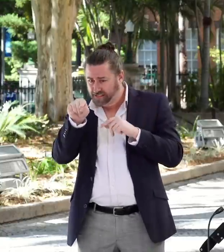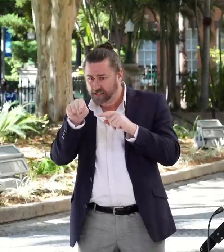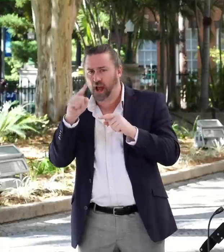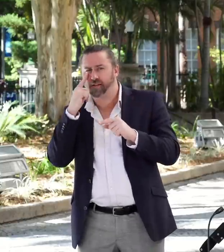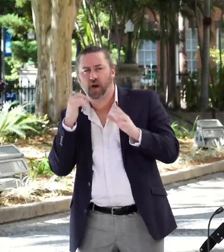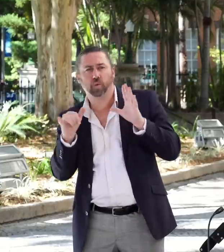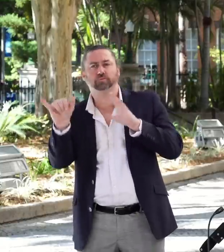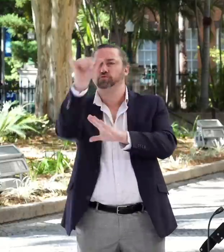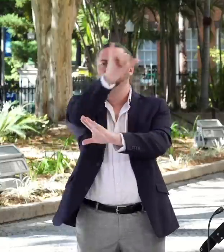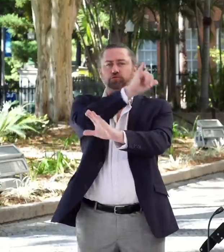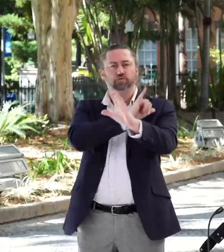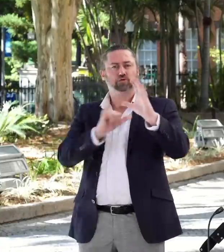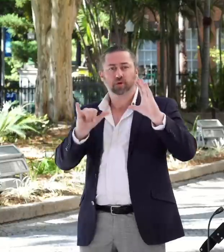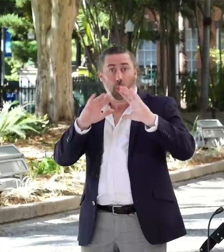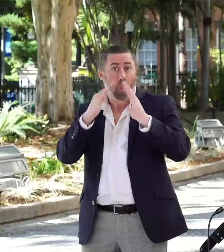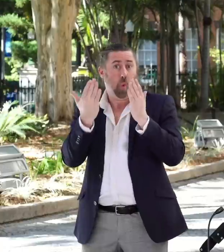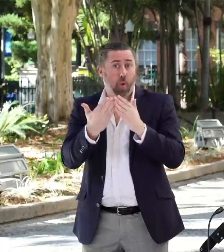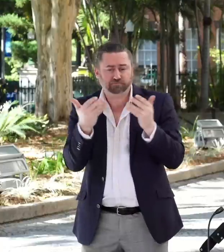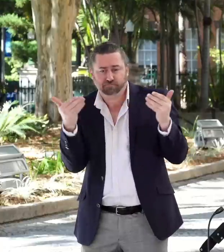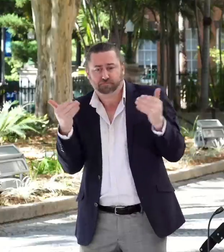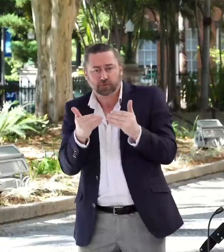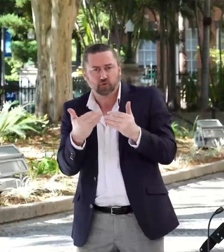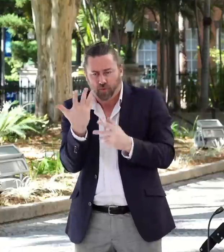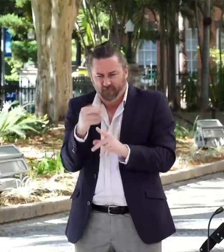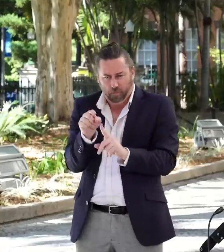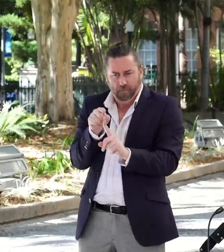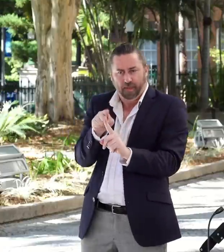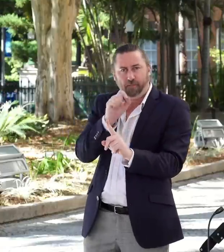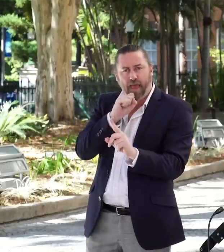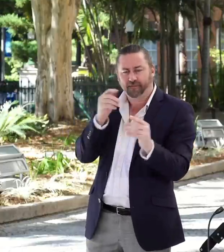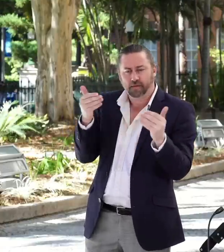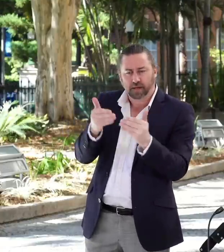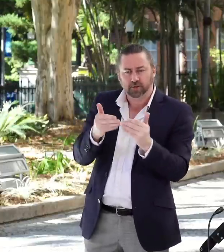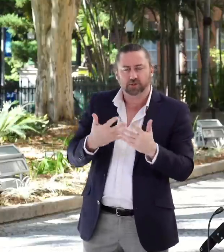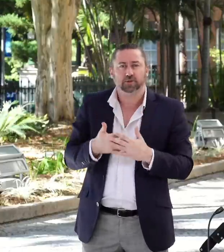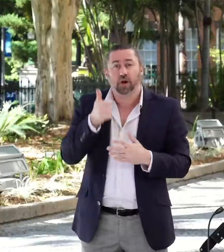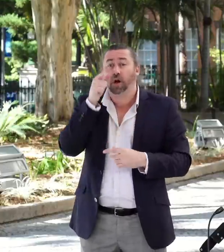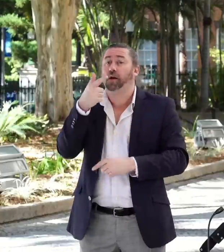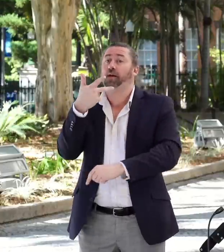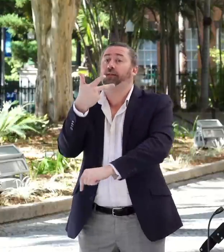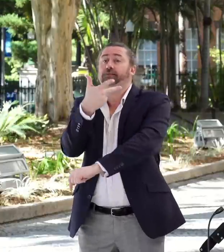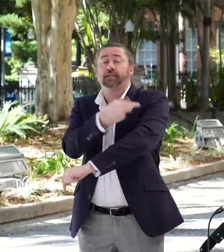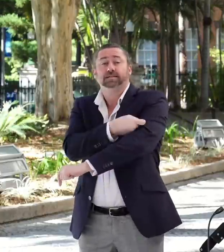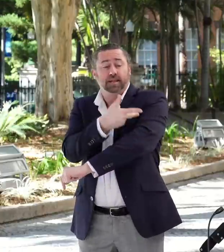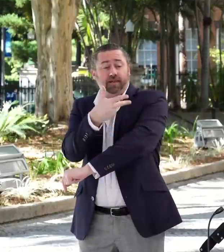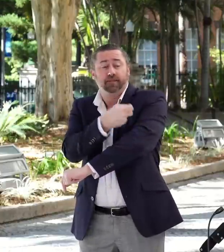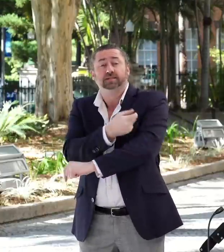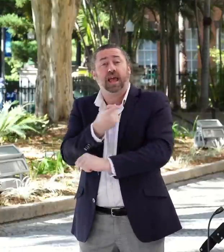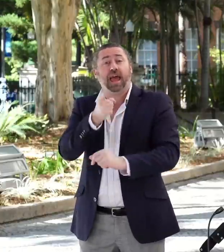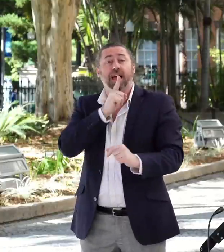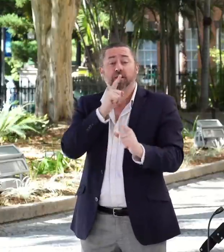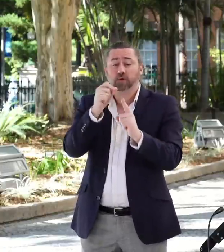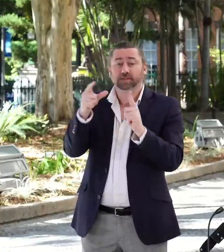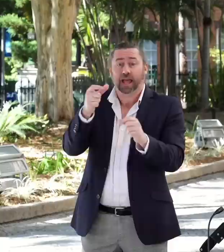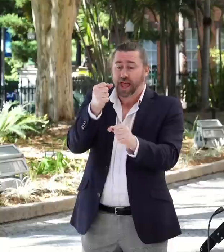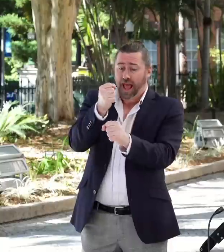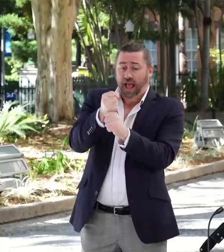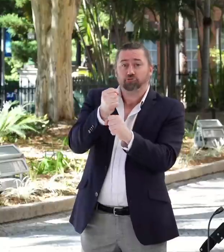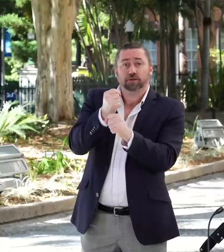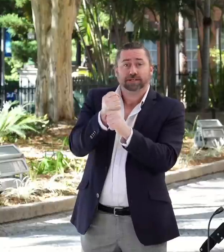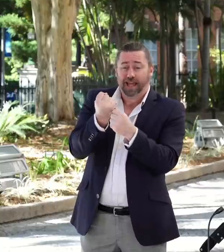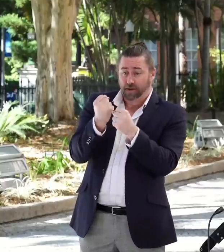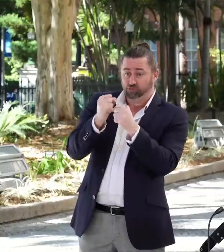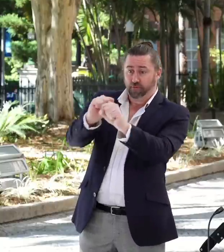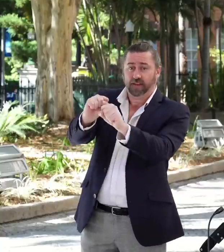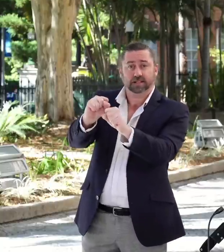he acquired this infection. We know that these vaccines are not 100% effective against